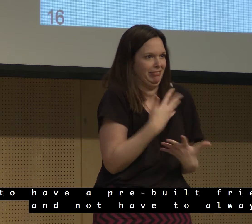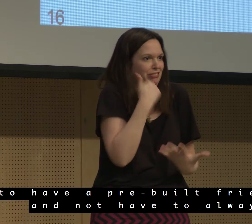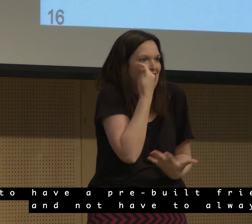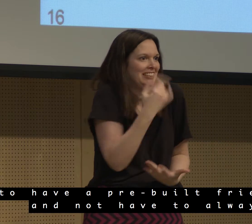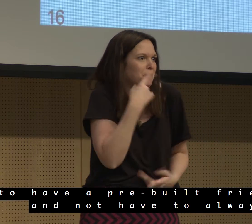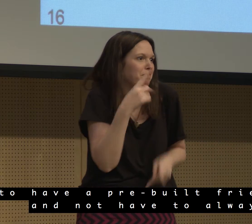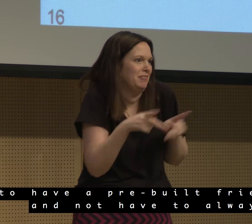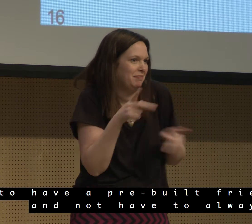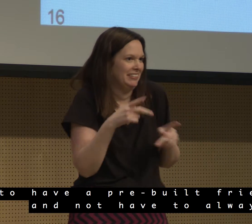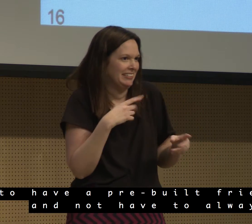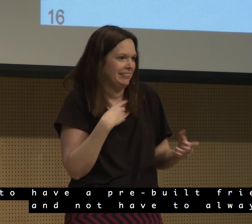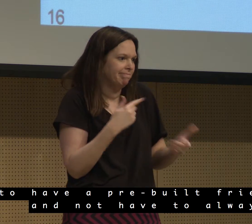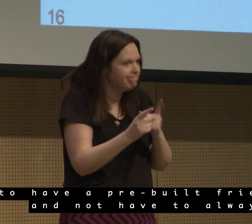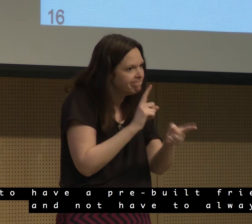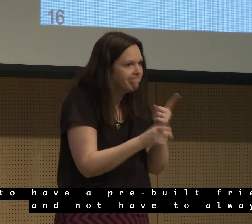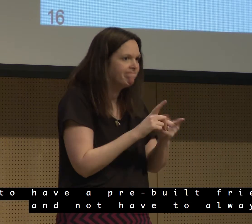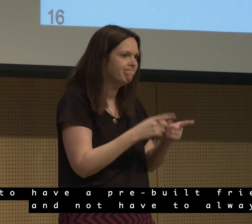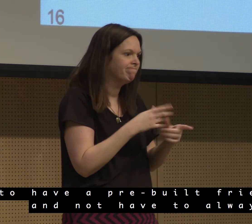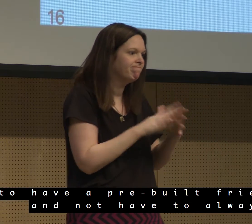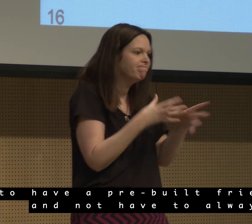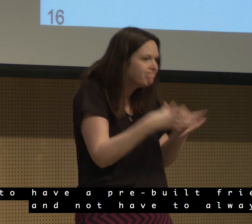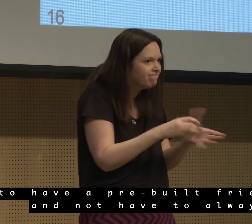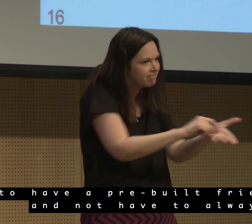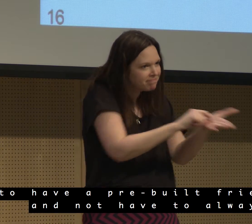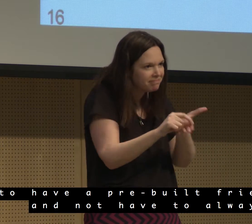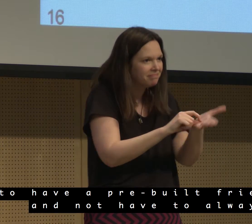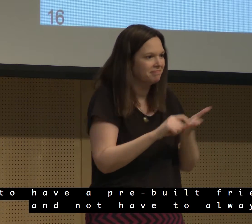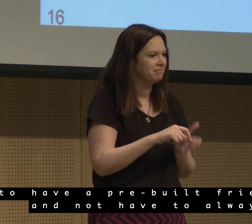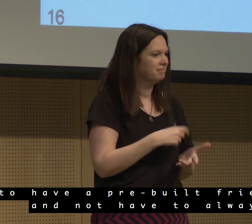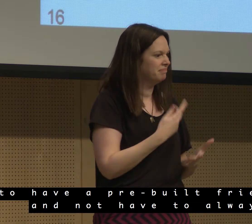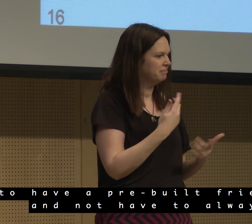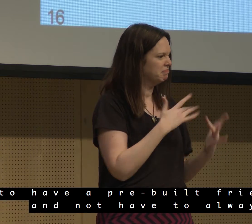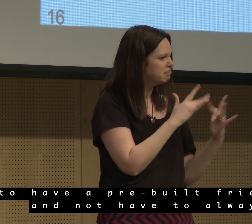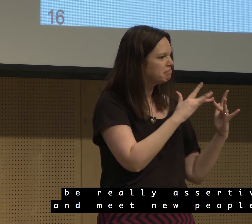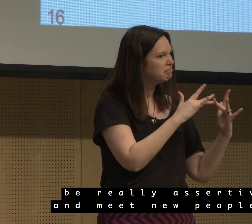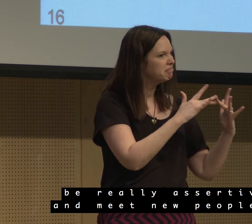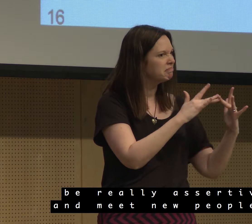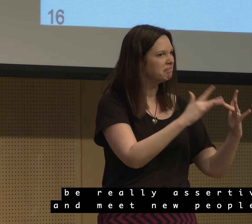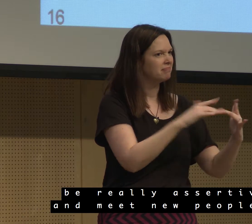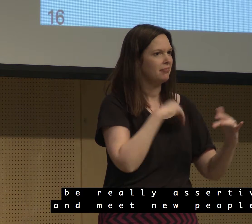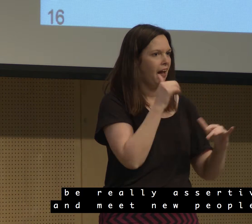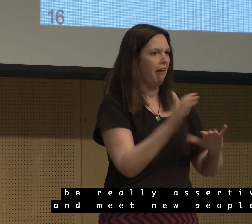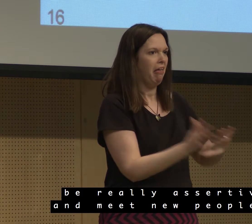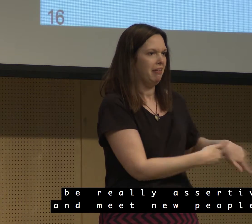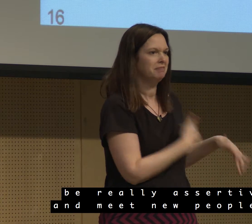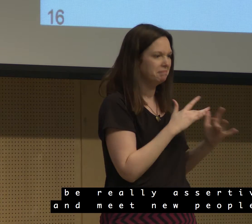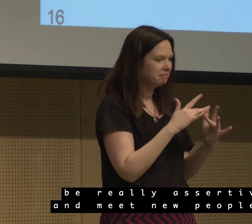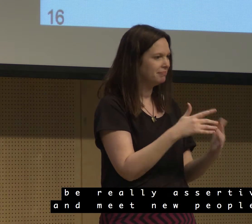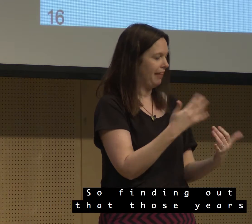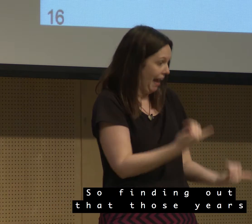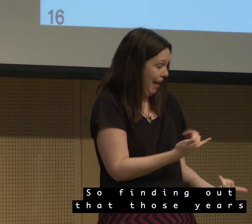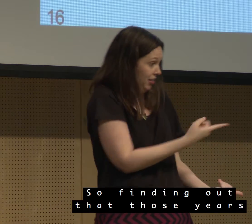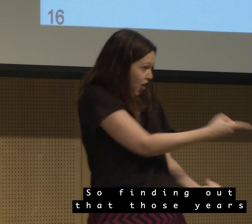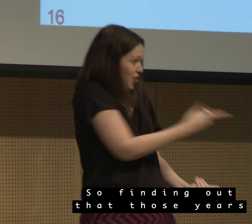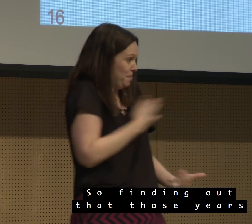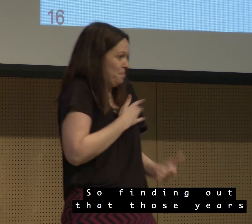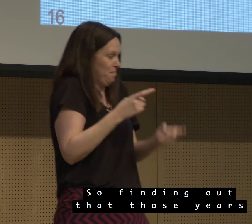pre-built friendship and not have to always be really assertive and meet new people. So finding out